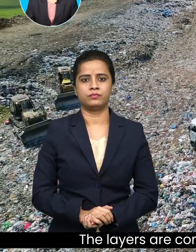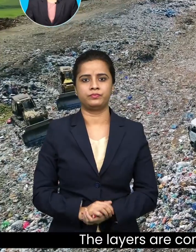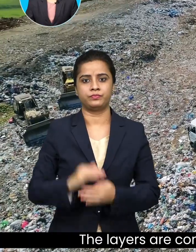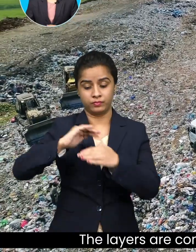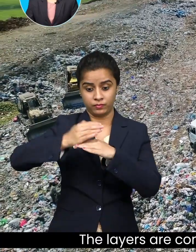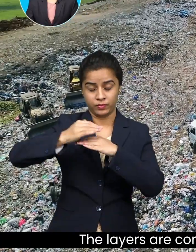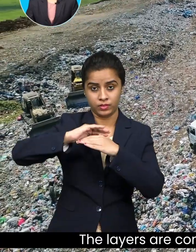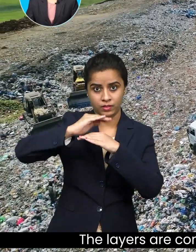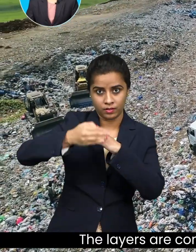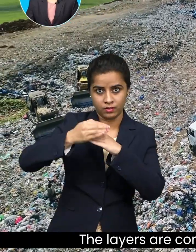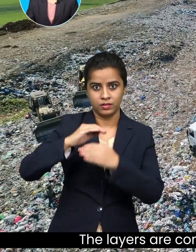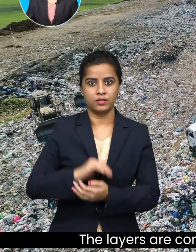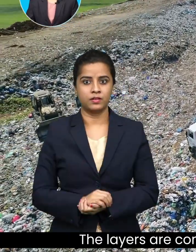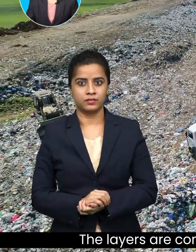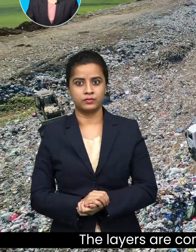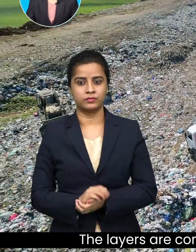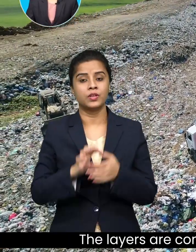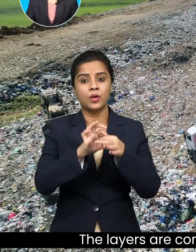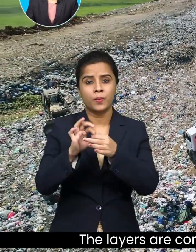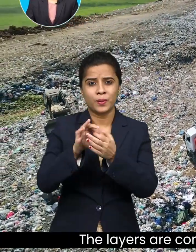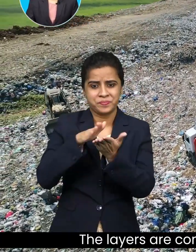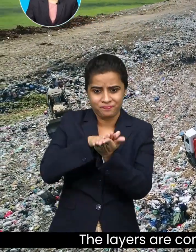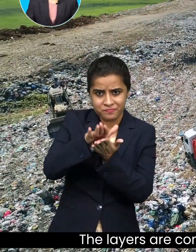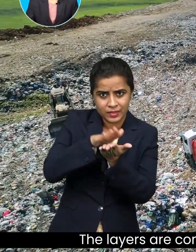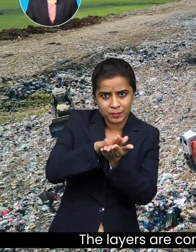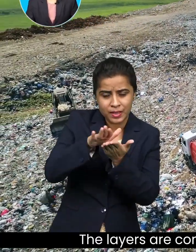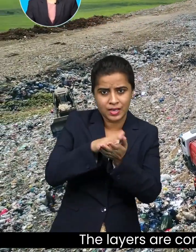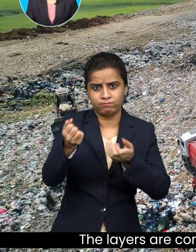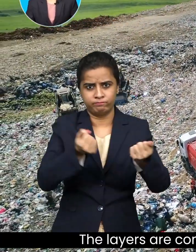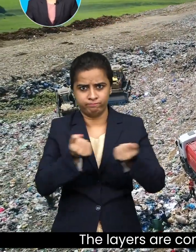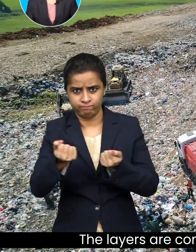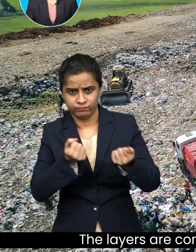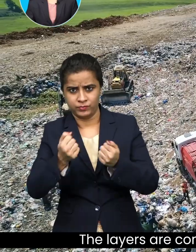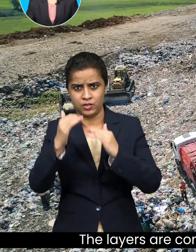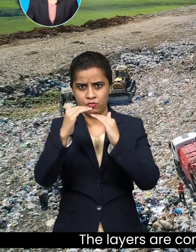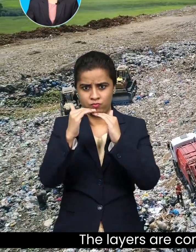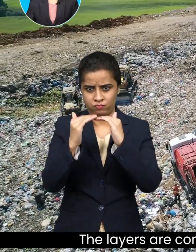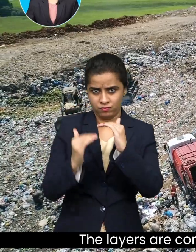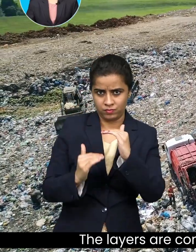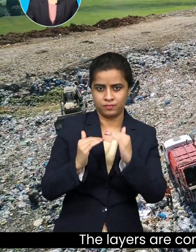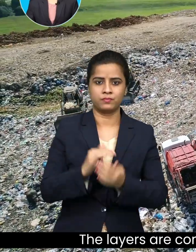The layers are compacted by trucks to allow settlements.